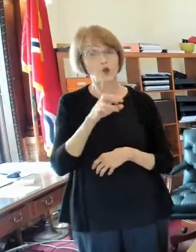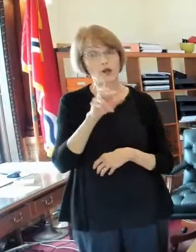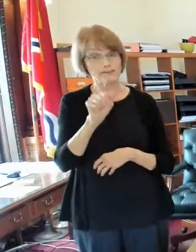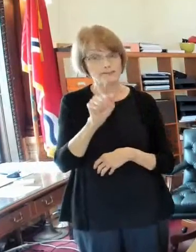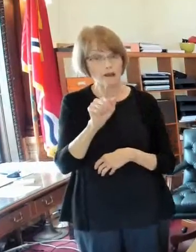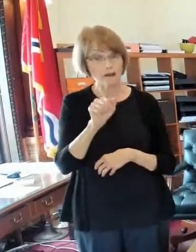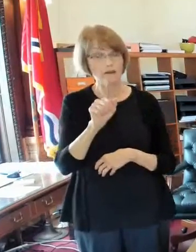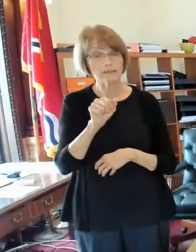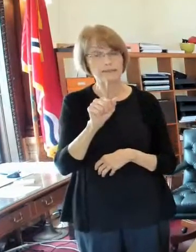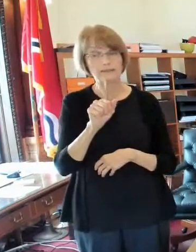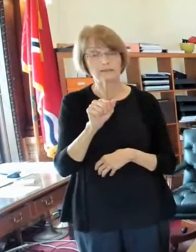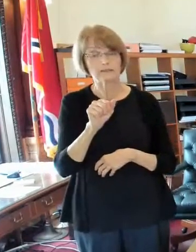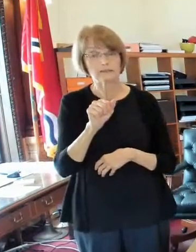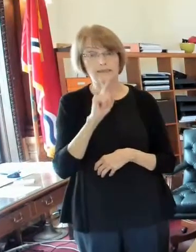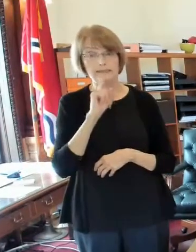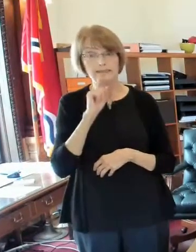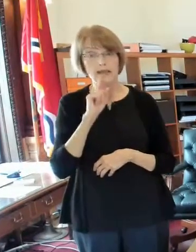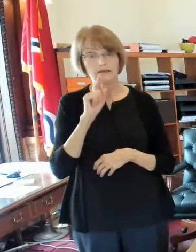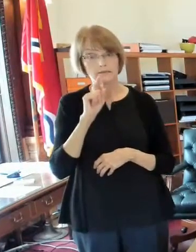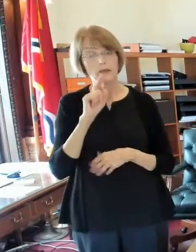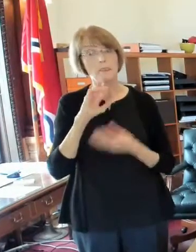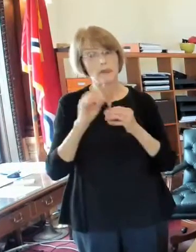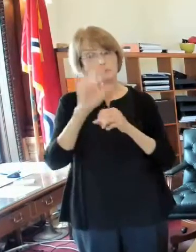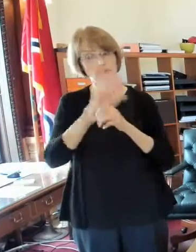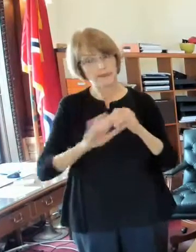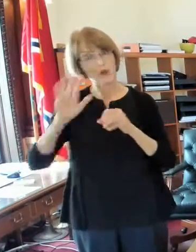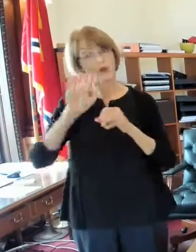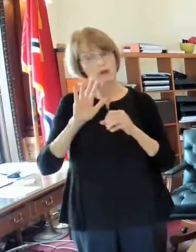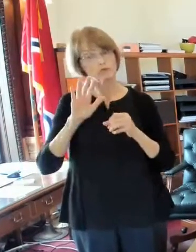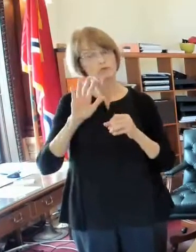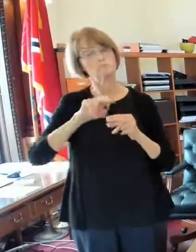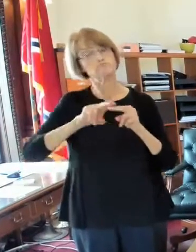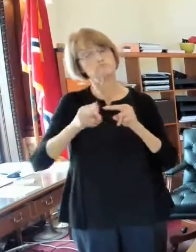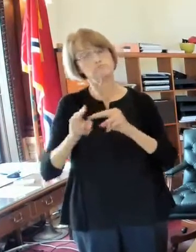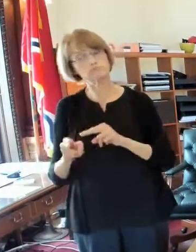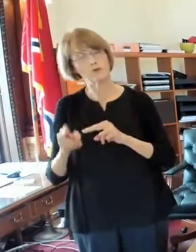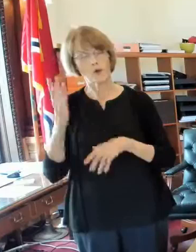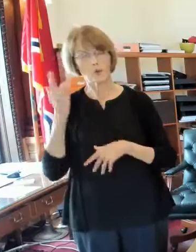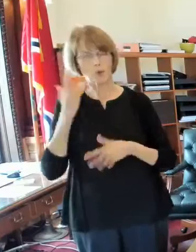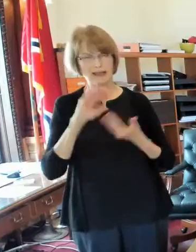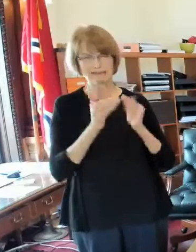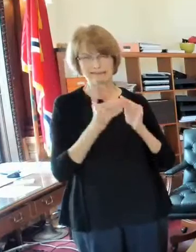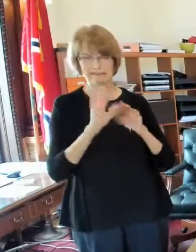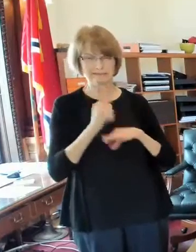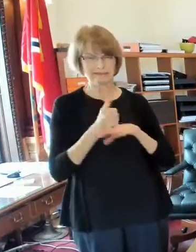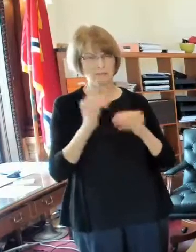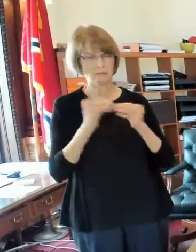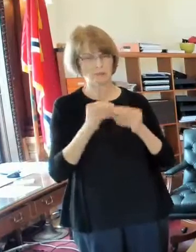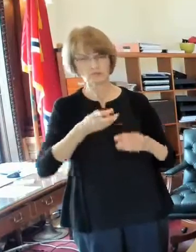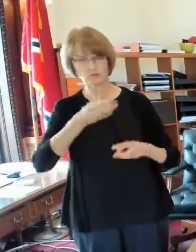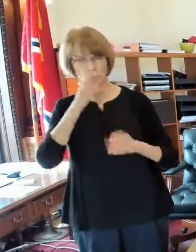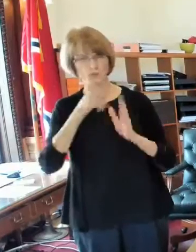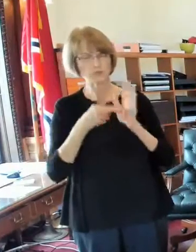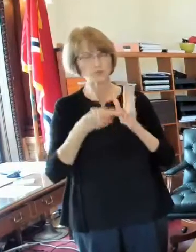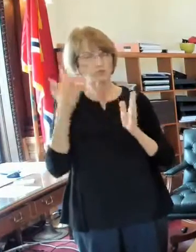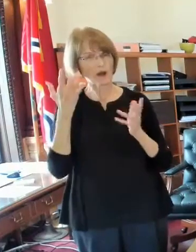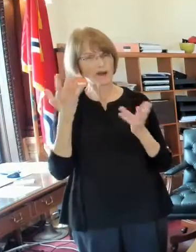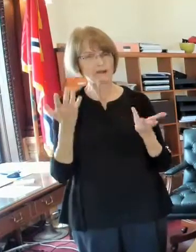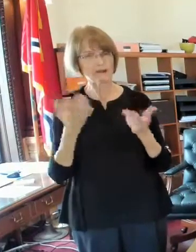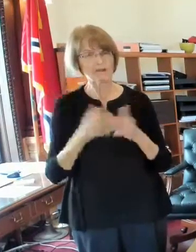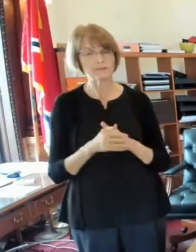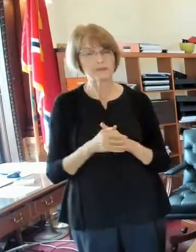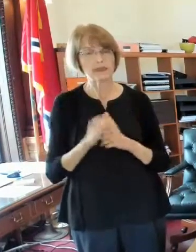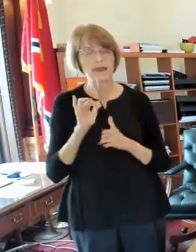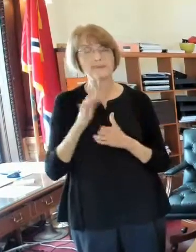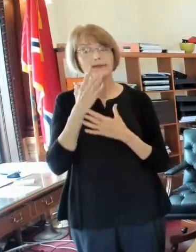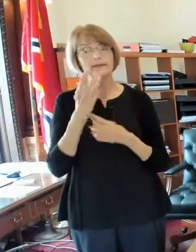area were headed in the right direction. So why is the city taking more restrictions? So, that's really interesting.